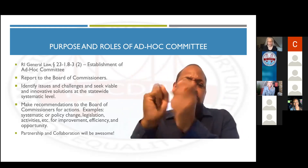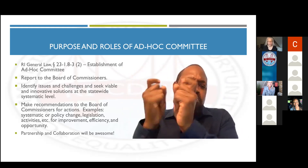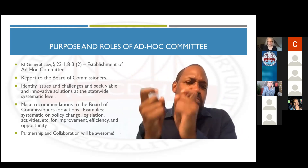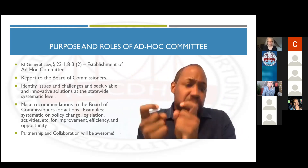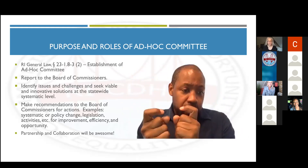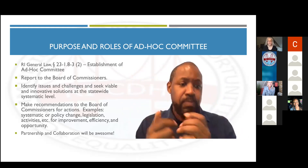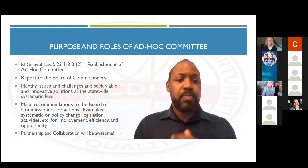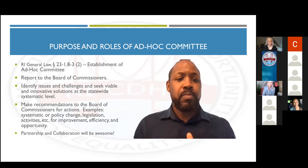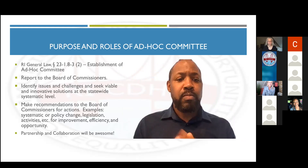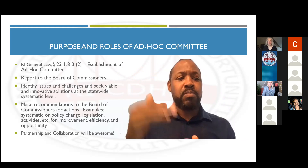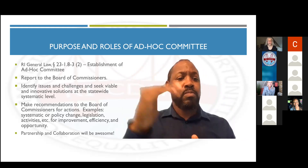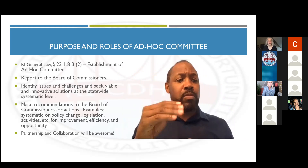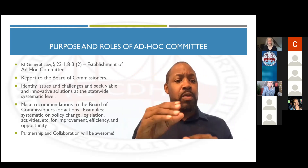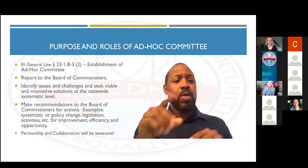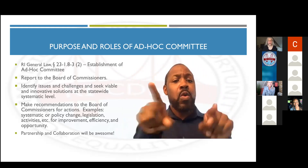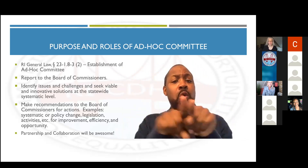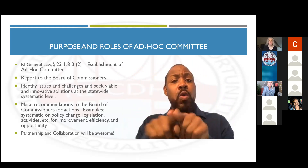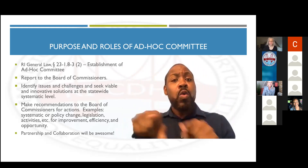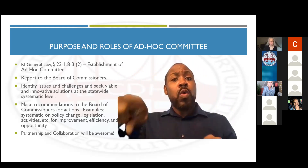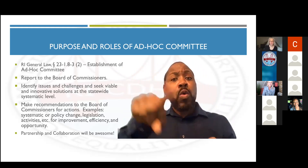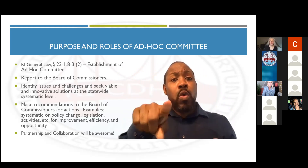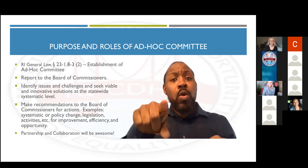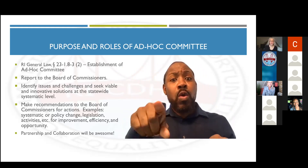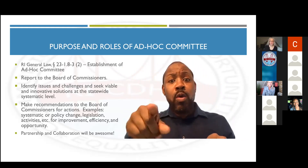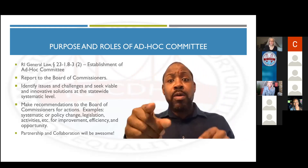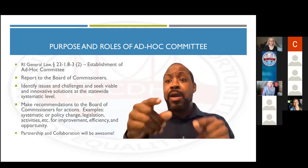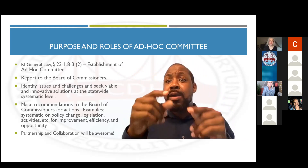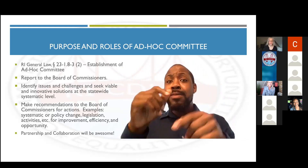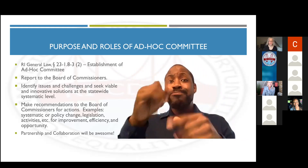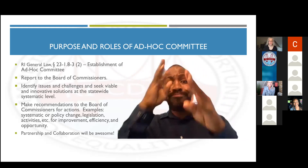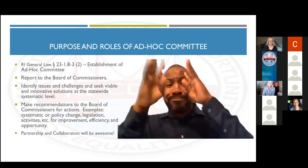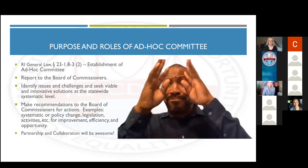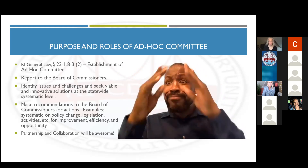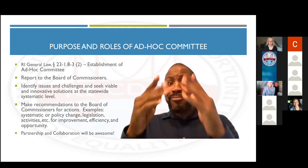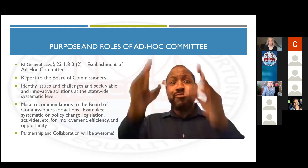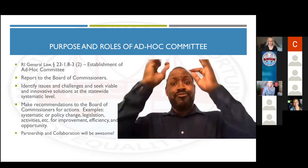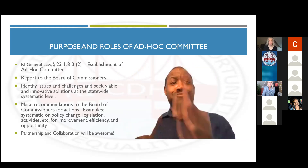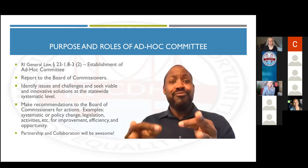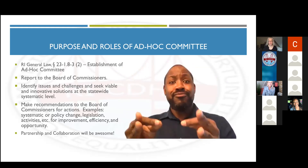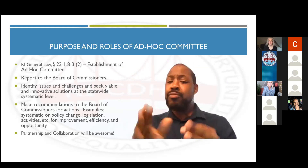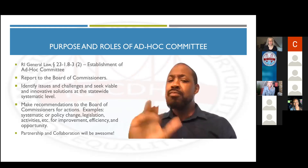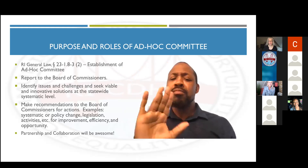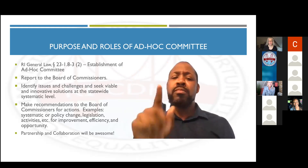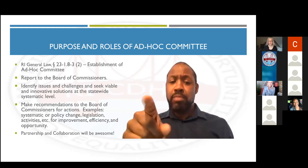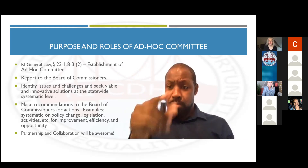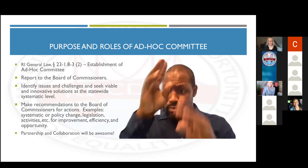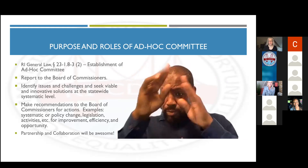statewide, system-wide, how we can make changes to address the needs that appear. We're going to be able to